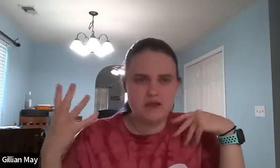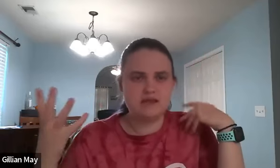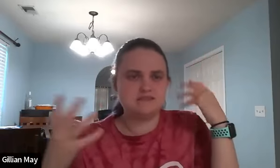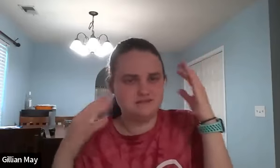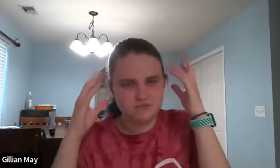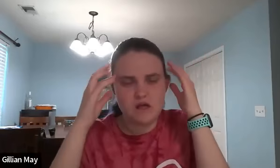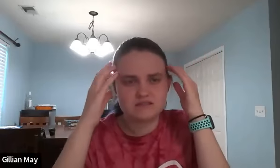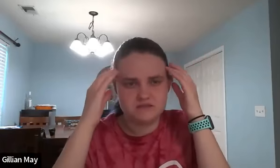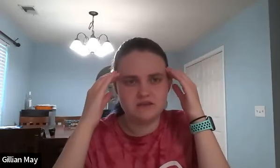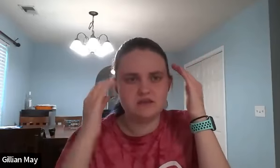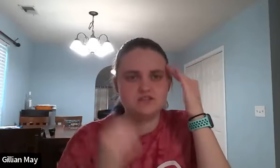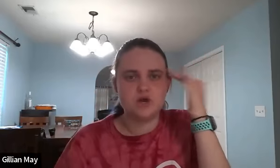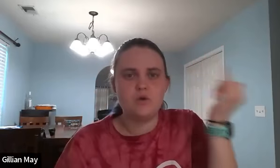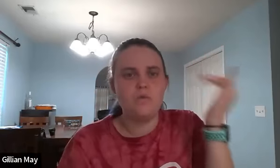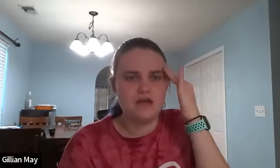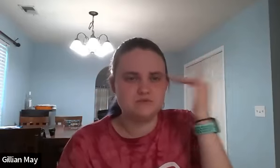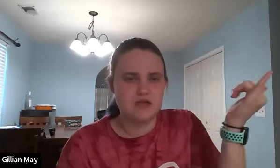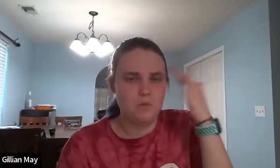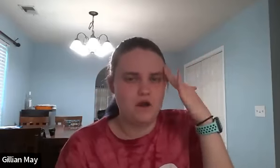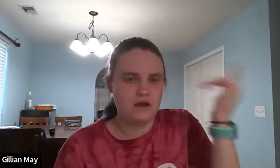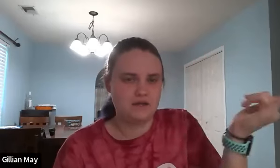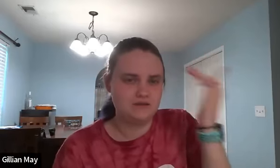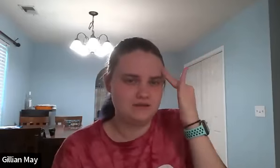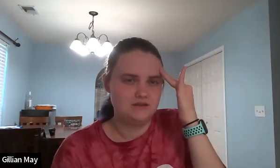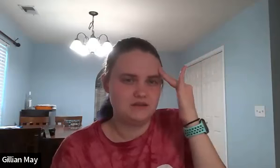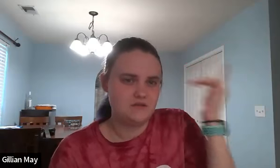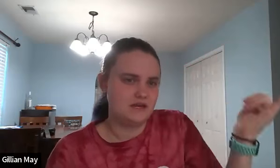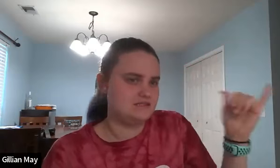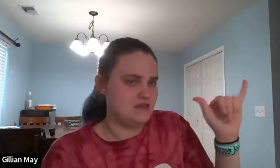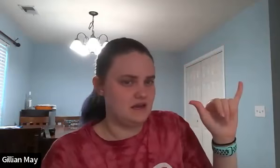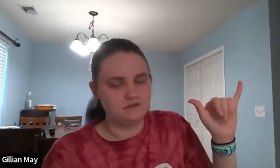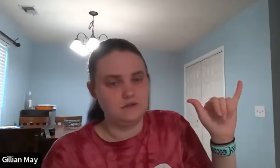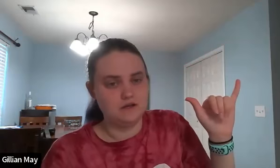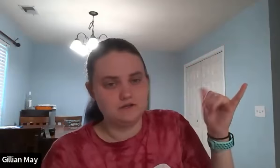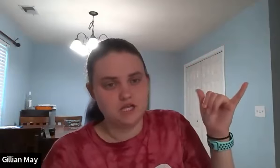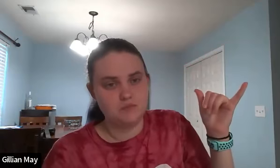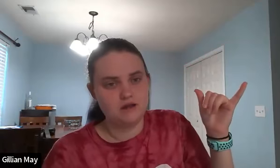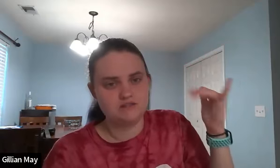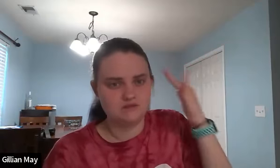way? It's the lots of thinking. So that's where that why, and that ends in that the letter, the shape Y. So that's